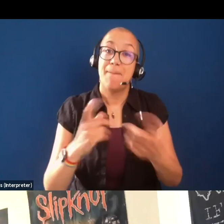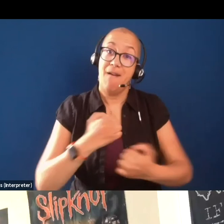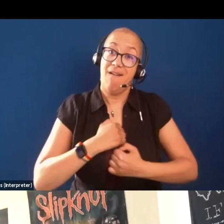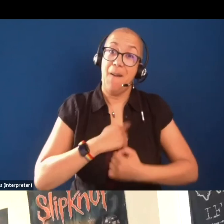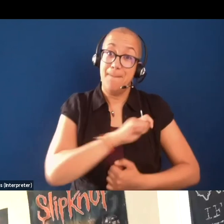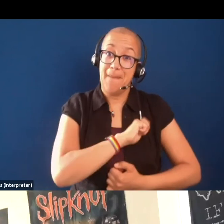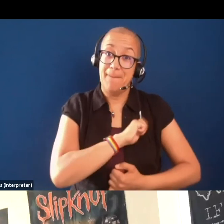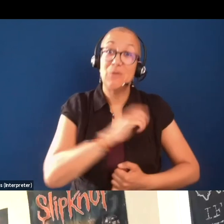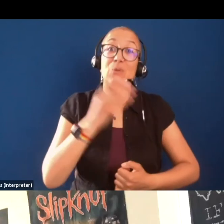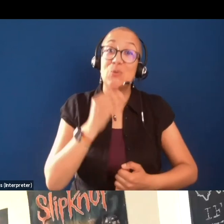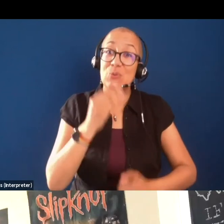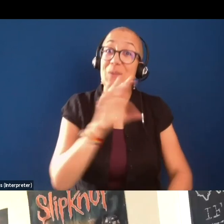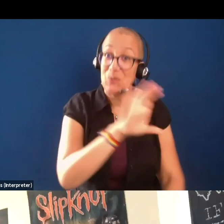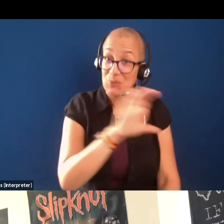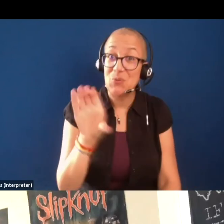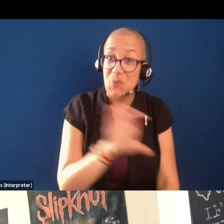using Zoom.